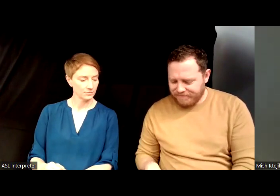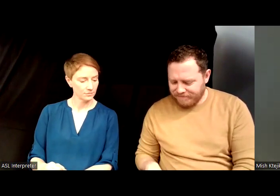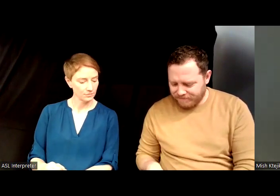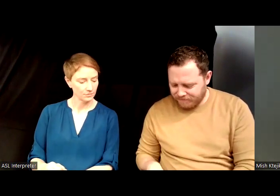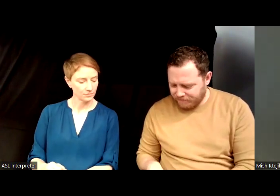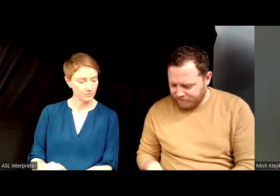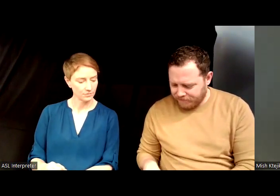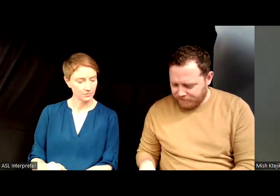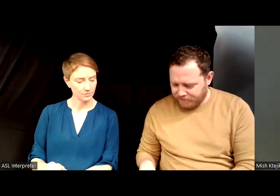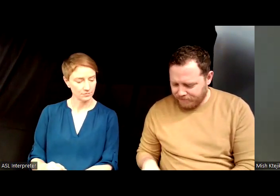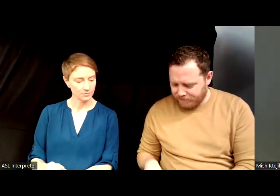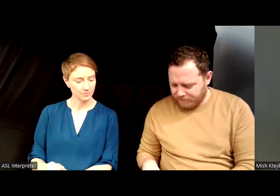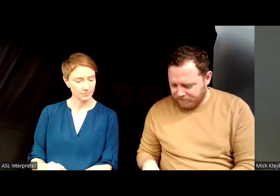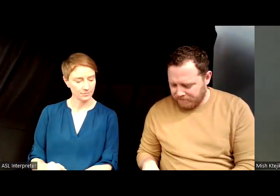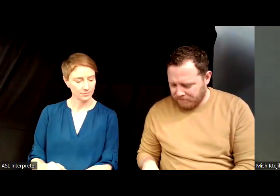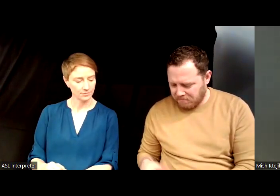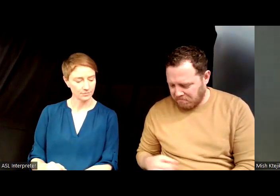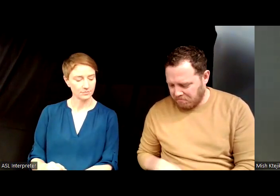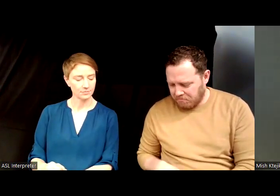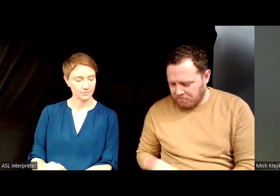of professional conduct?